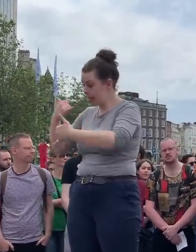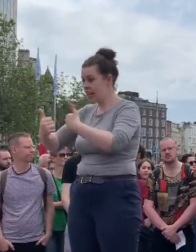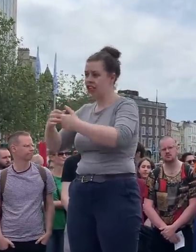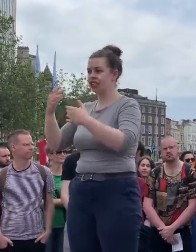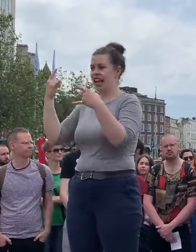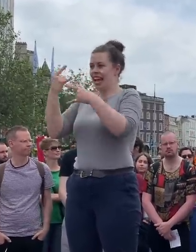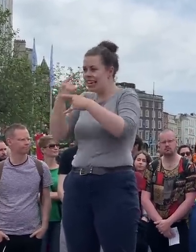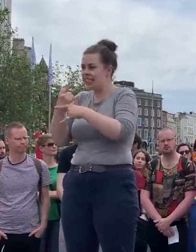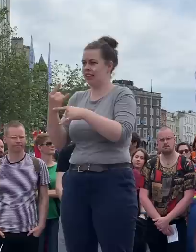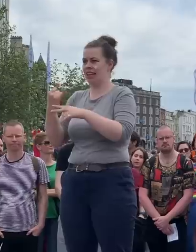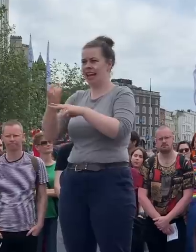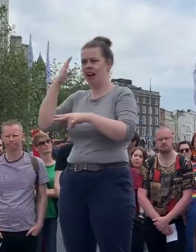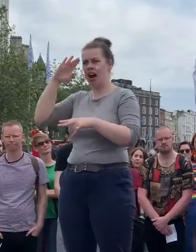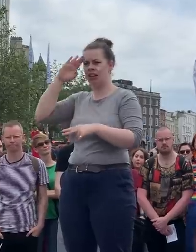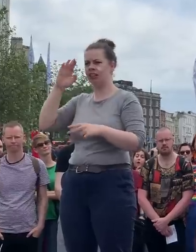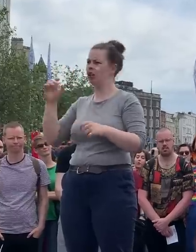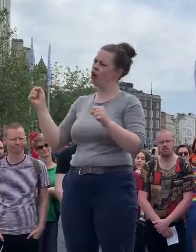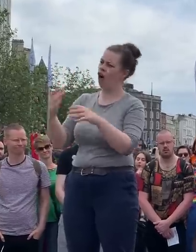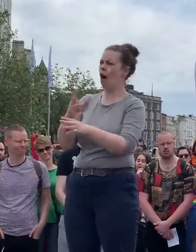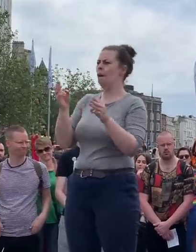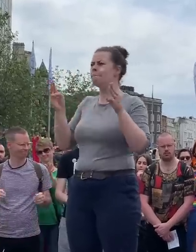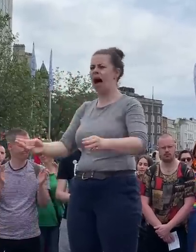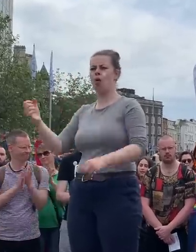of the Irish state. All power!